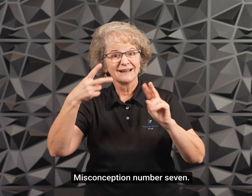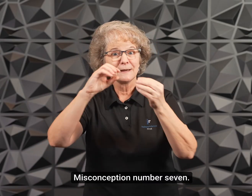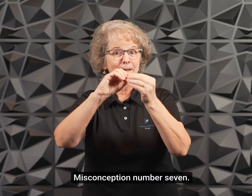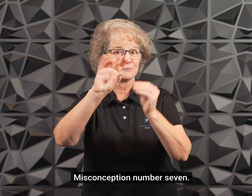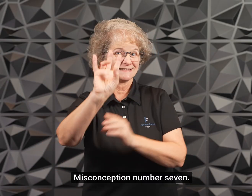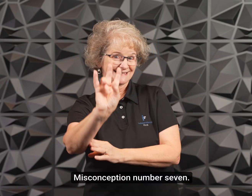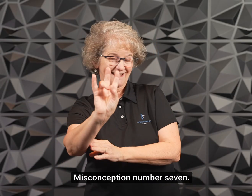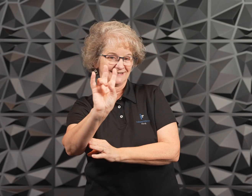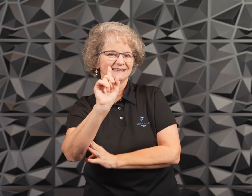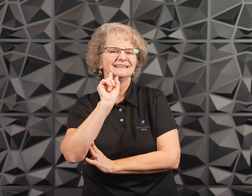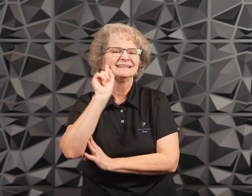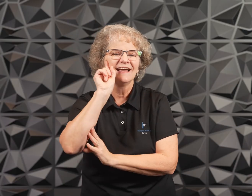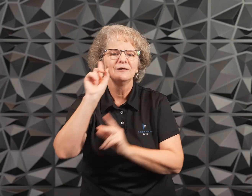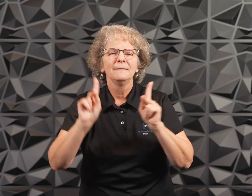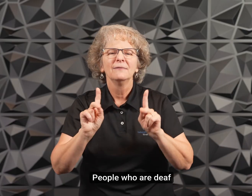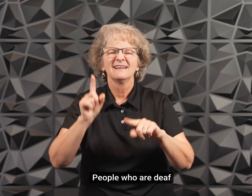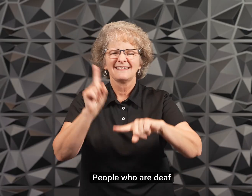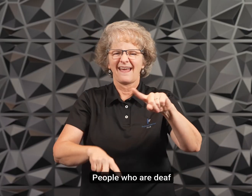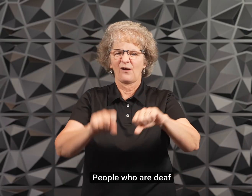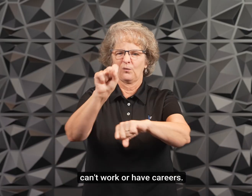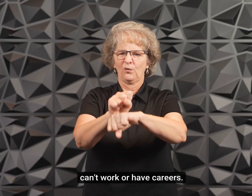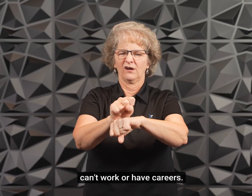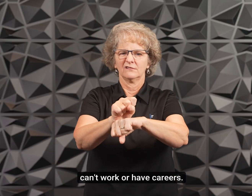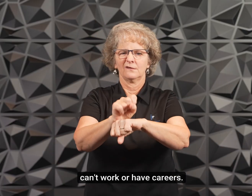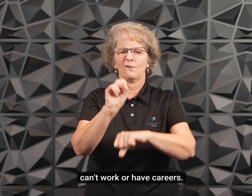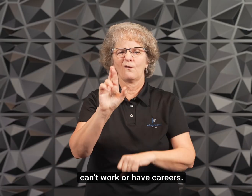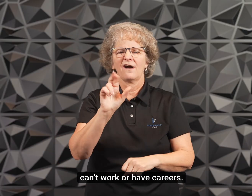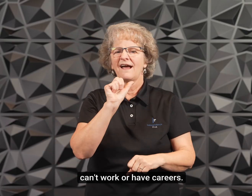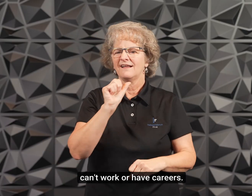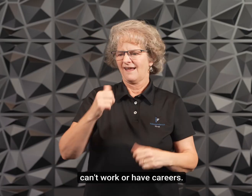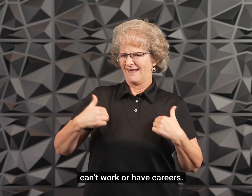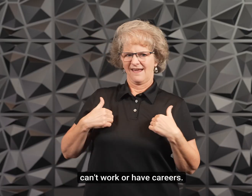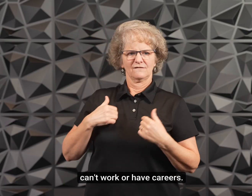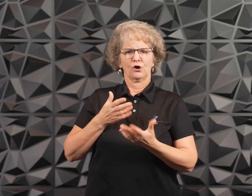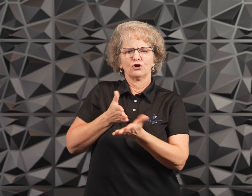Misconception number 7. People who are deaf can't work or have careers.